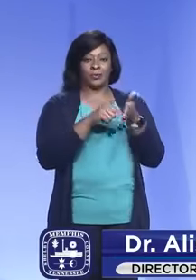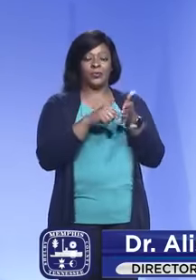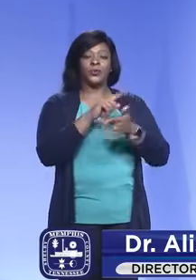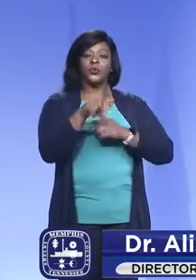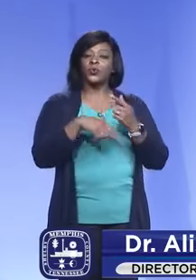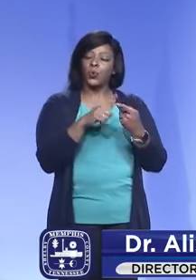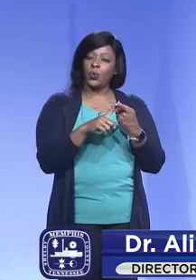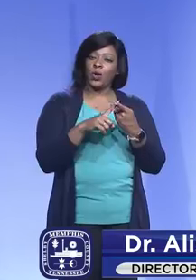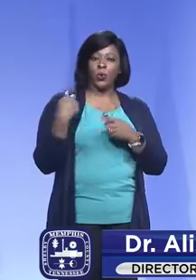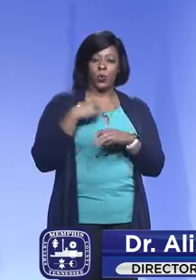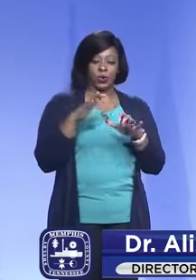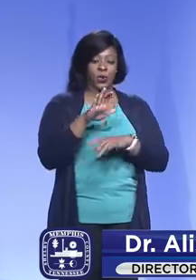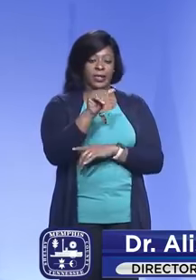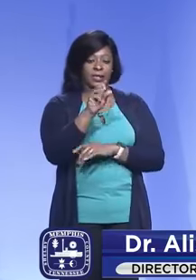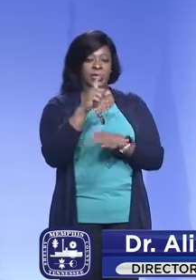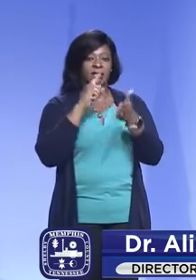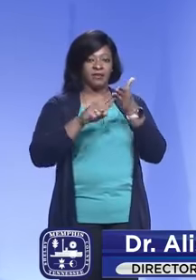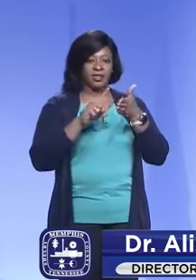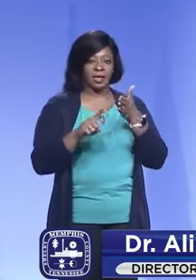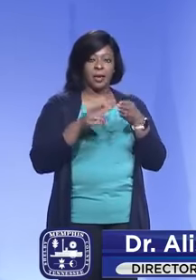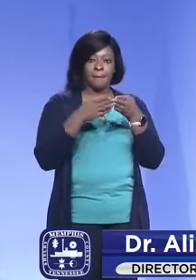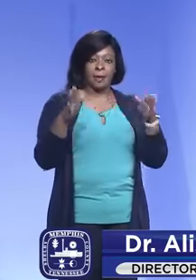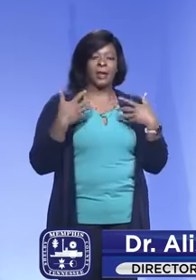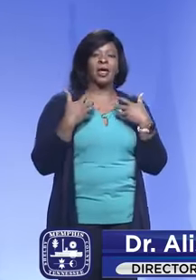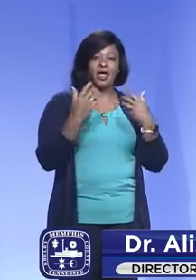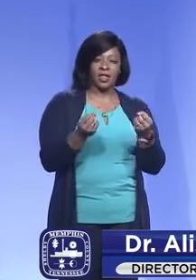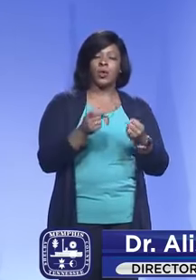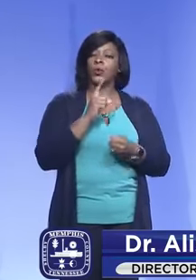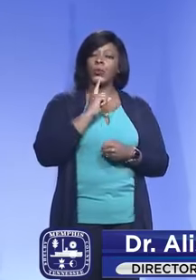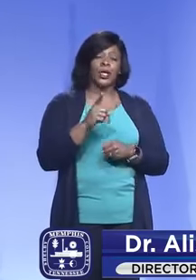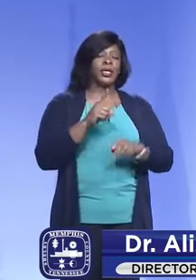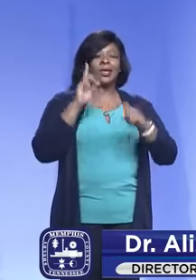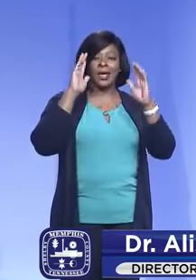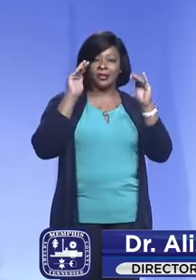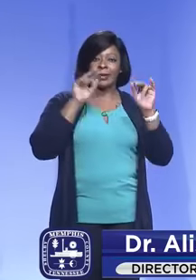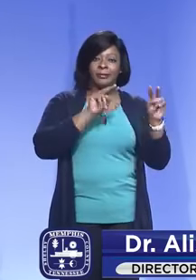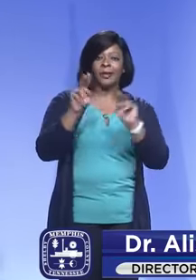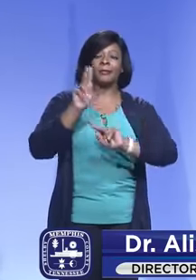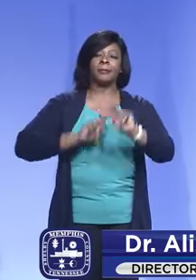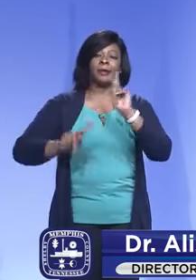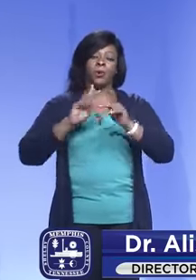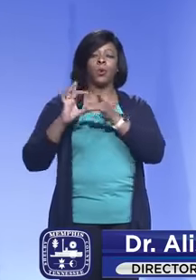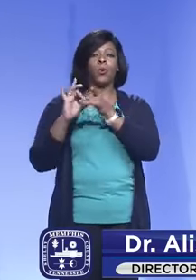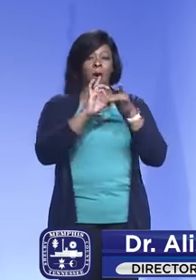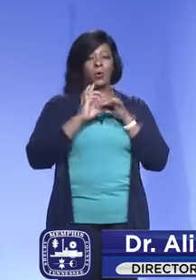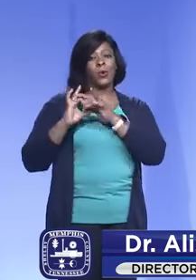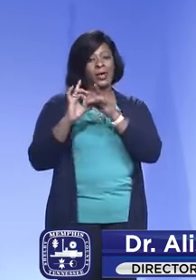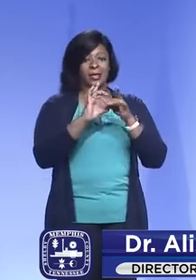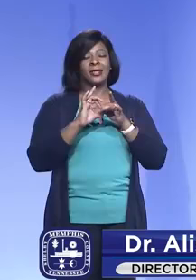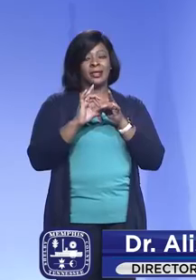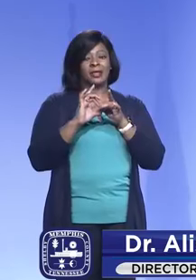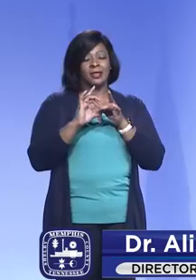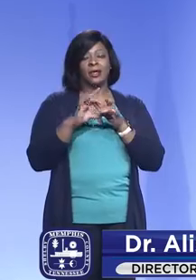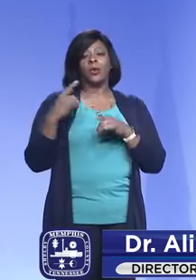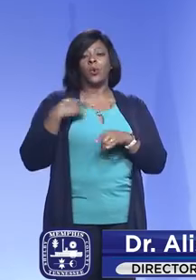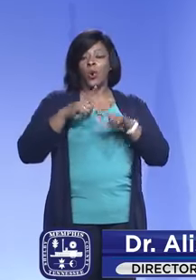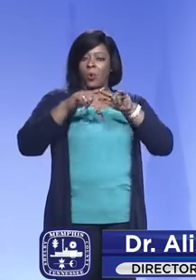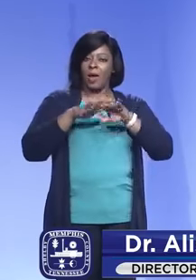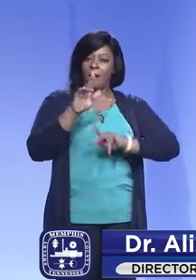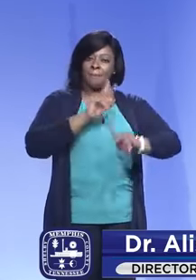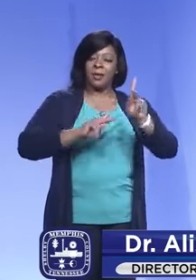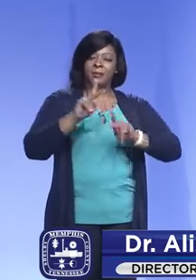when we do a case investigation in public health, there's really an expectation that people cooperate. And so we do rely on